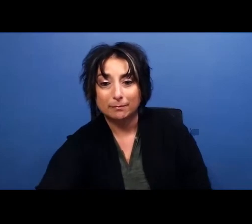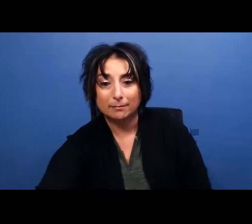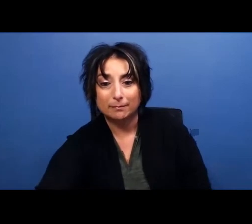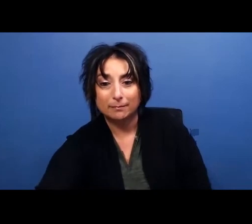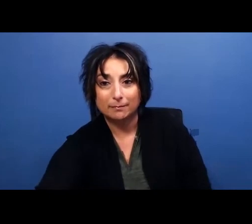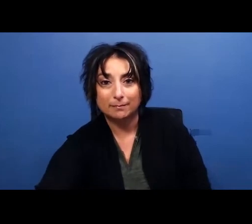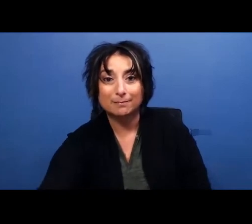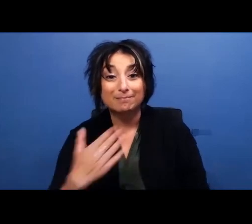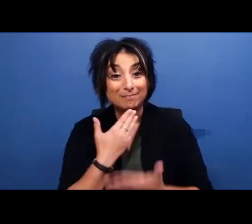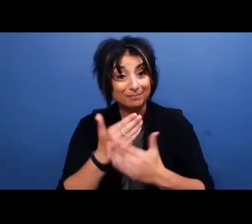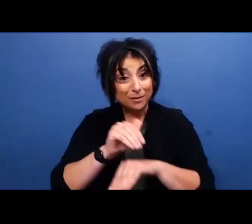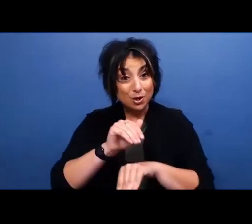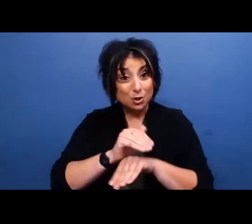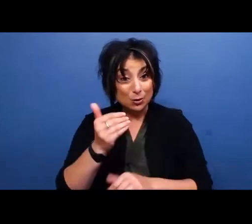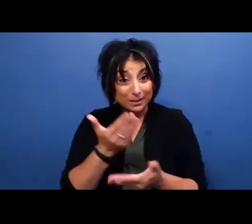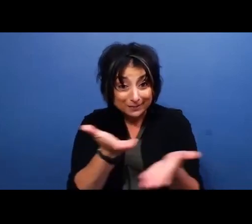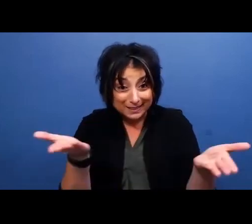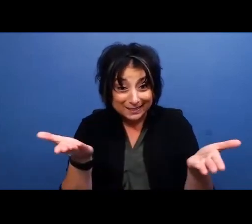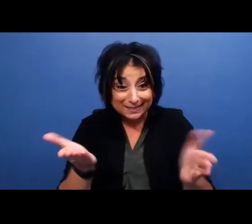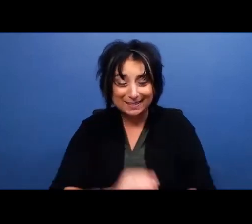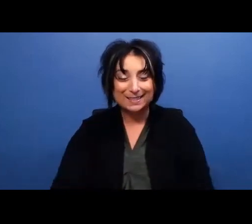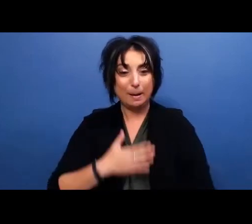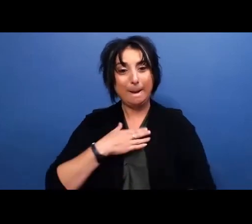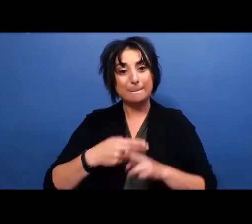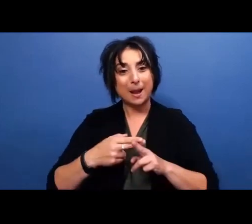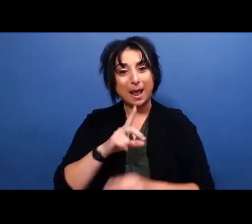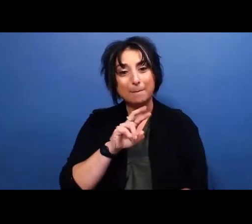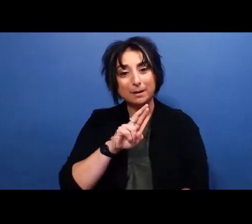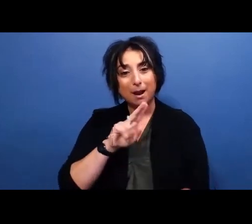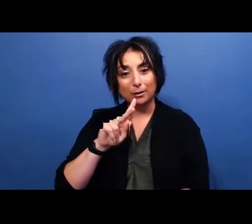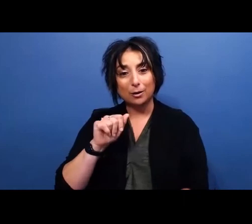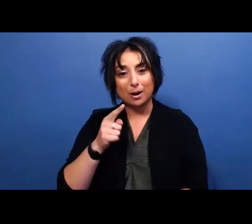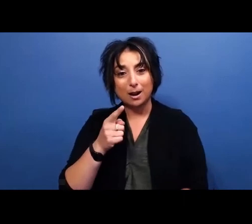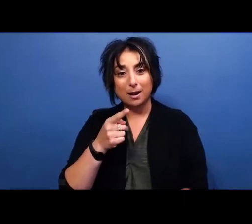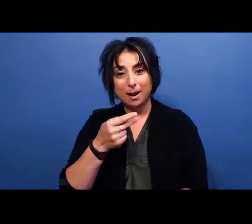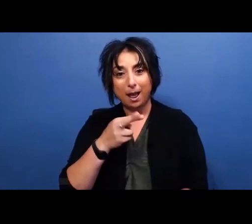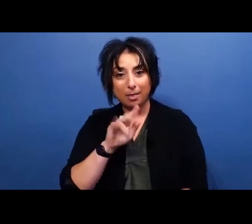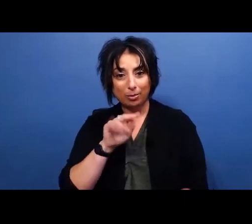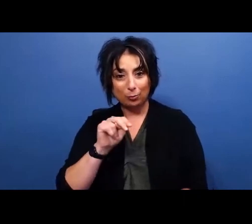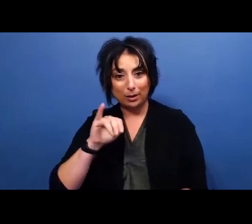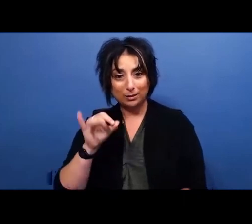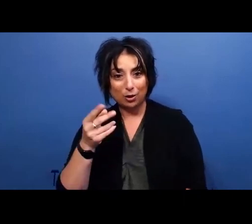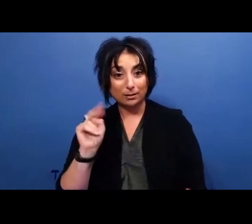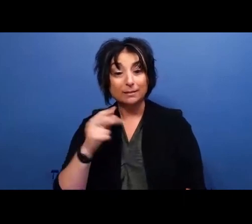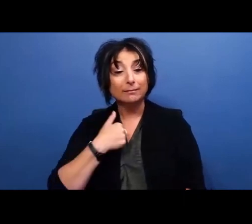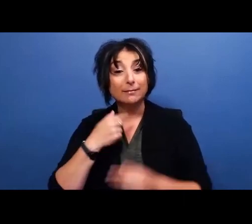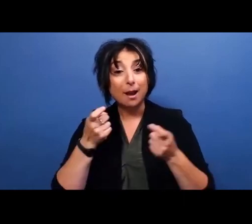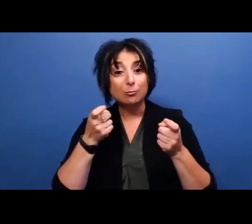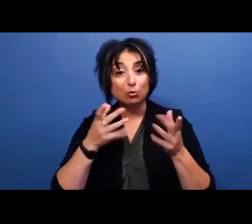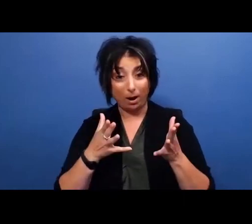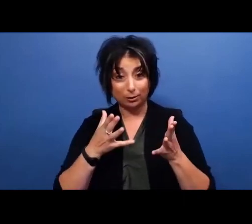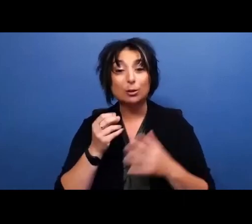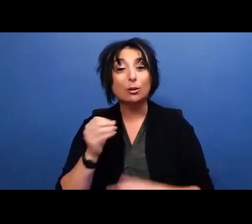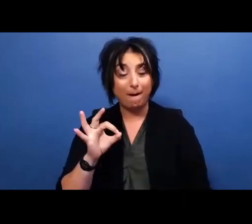Good evening, everyone. My name is Dr. Kathryn Johnson. I am the director of the